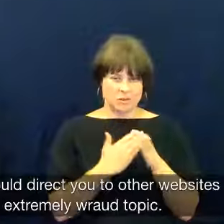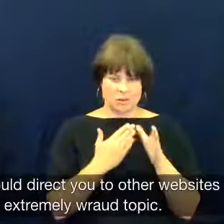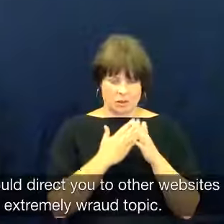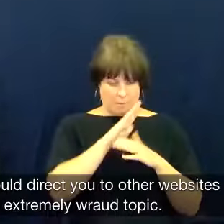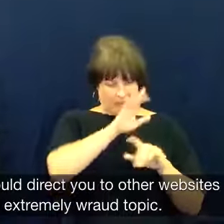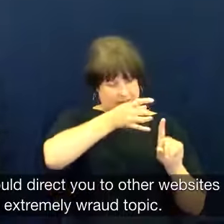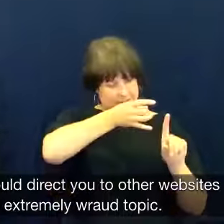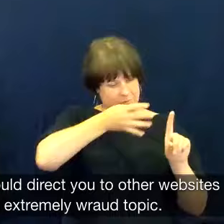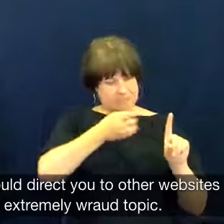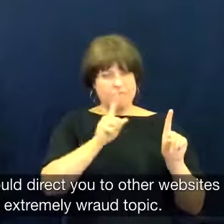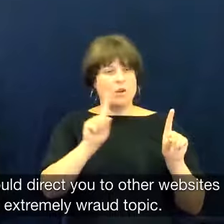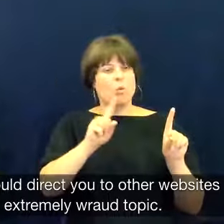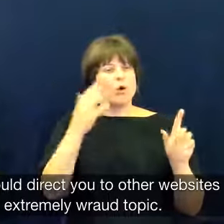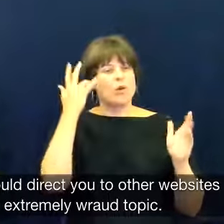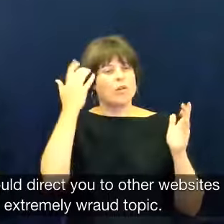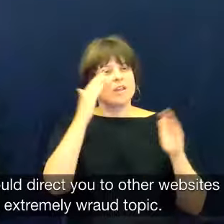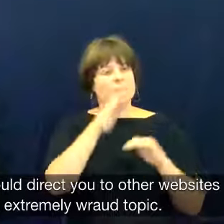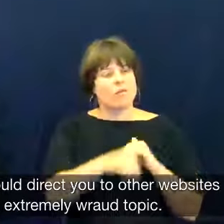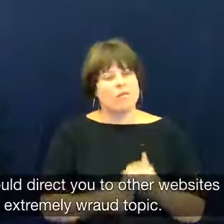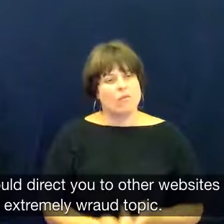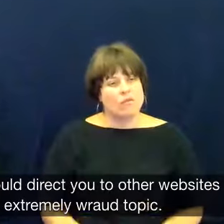health you were thinking about.